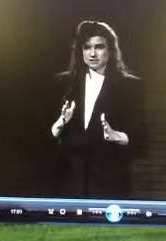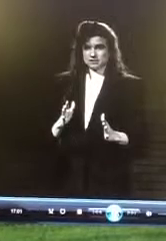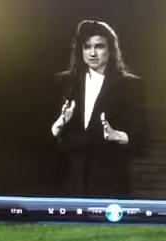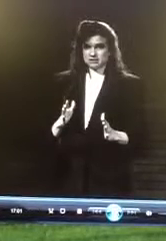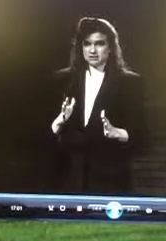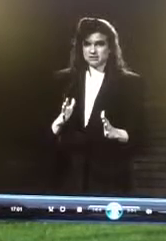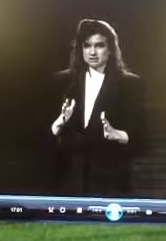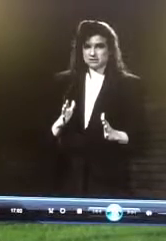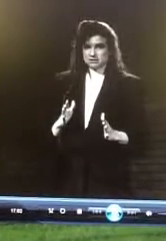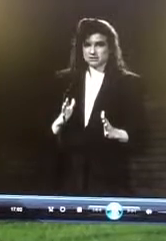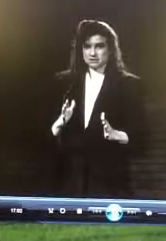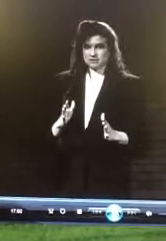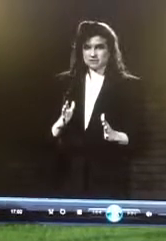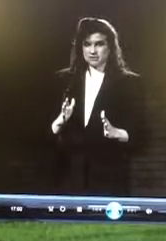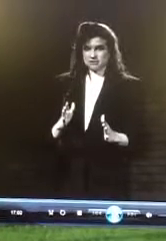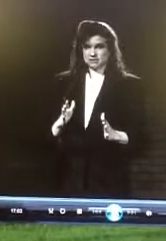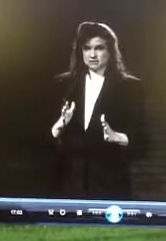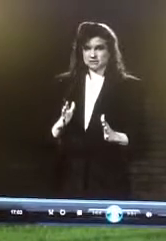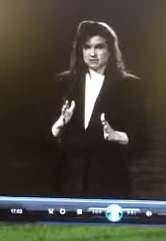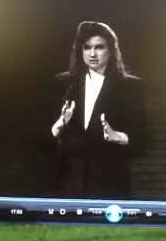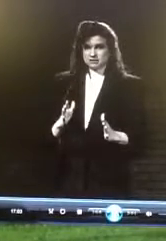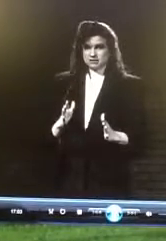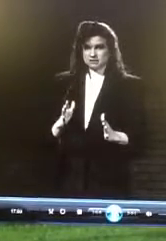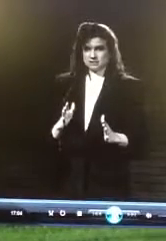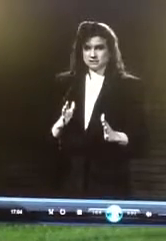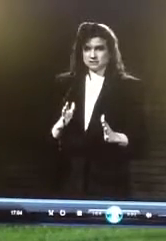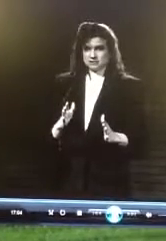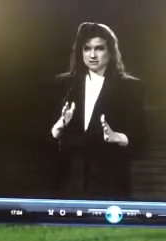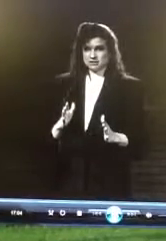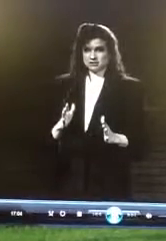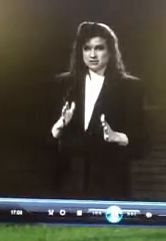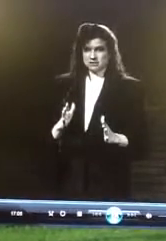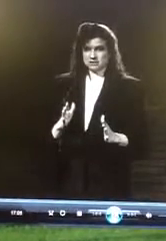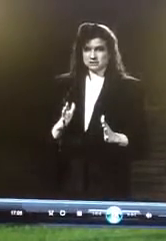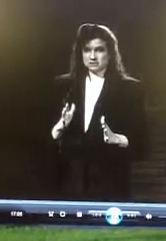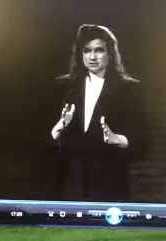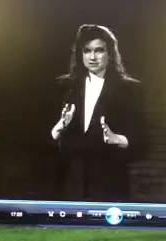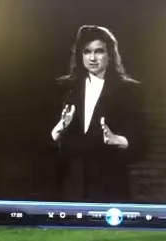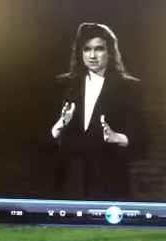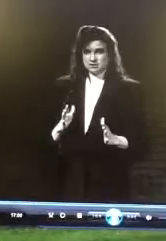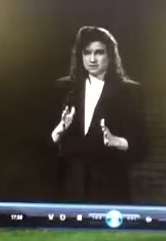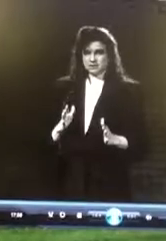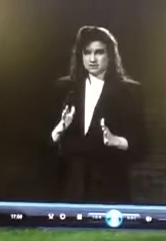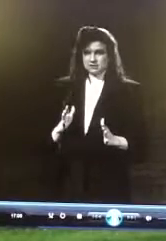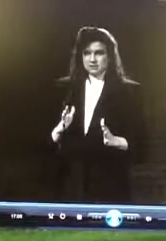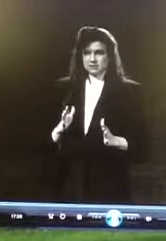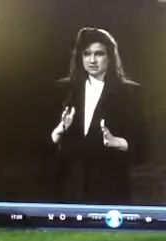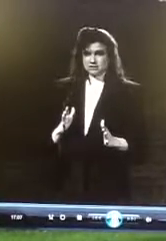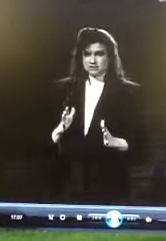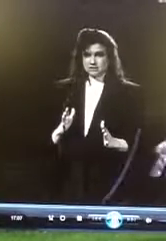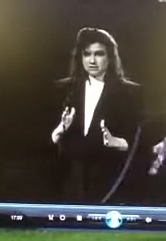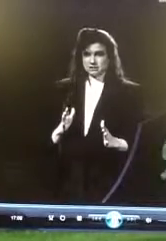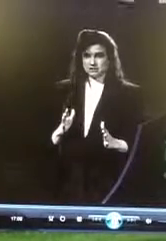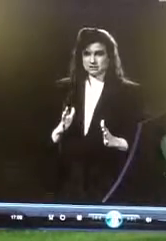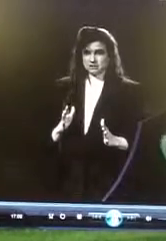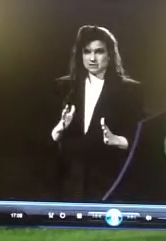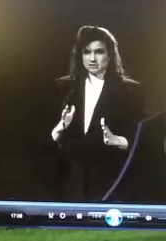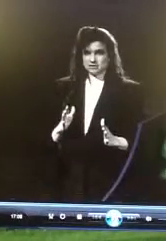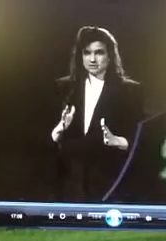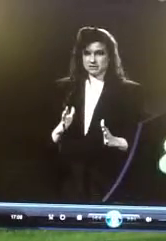hardship, which means that if they supplied you with an interpreter, their business would fail. It would be too expensive for them, and they wouldn't be